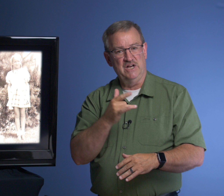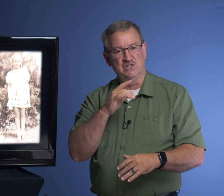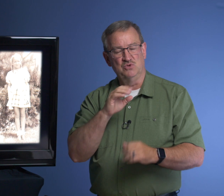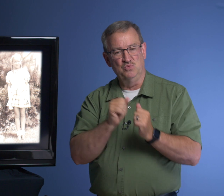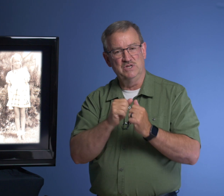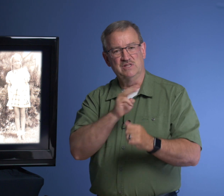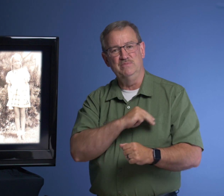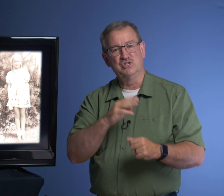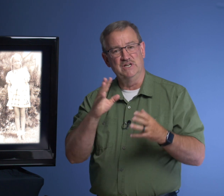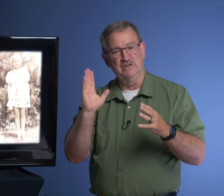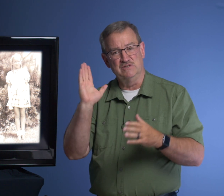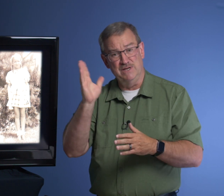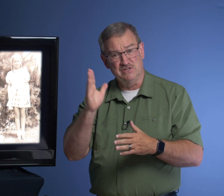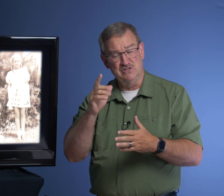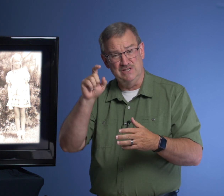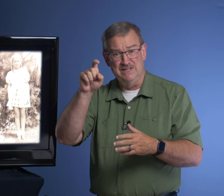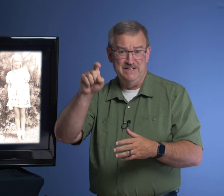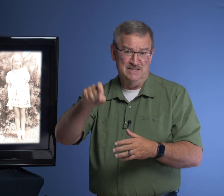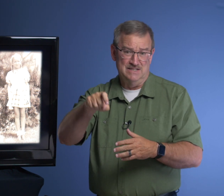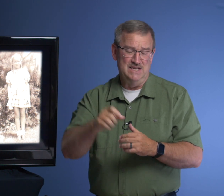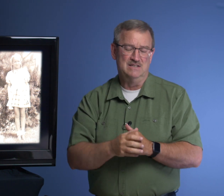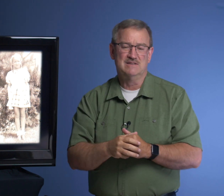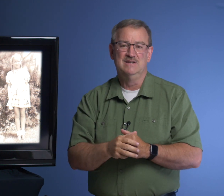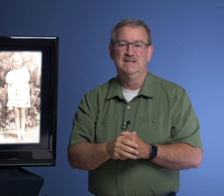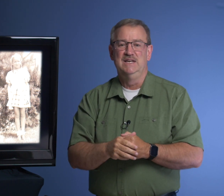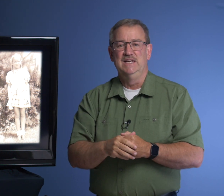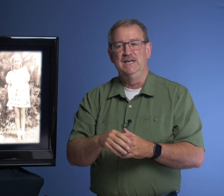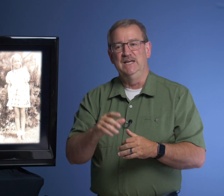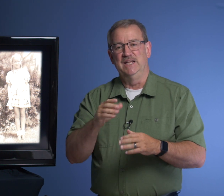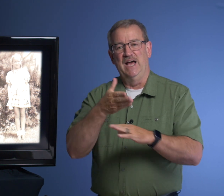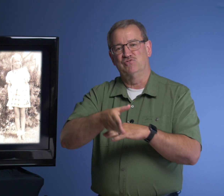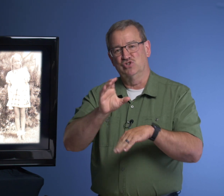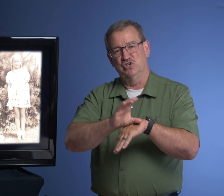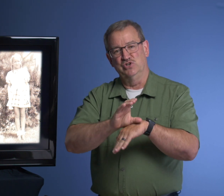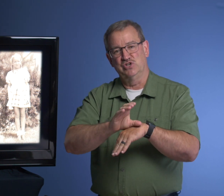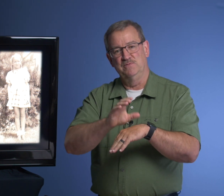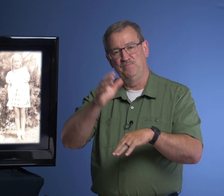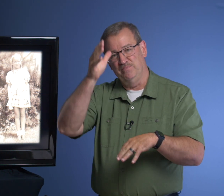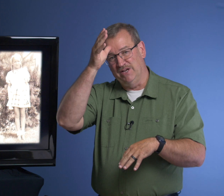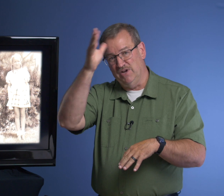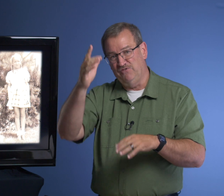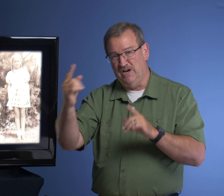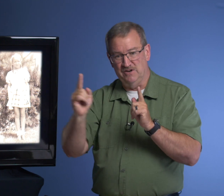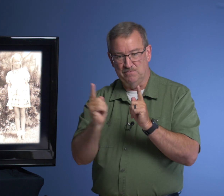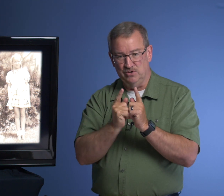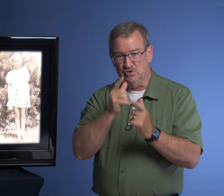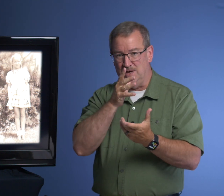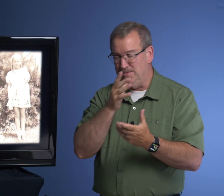touched with the missionary's message and his needs. And after church, my grandfather approached my